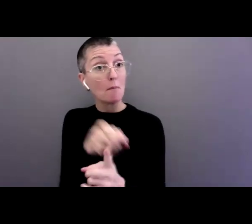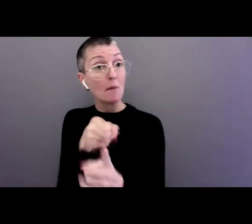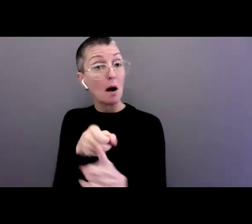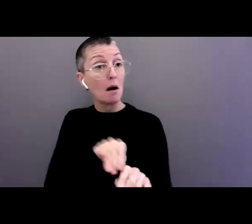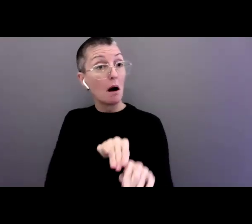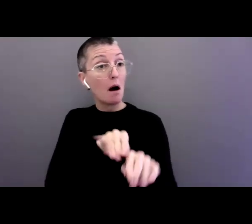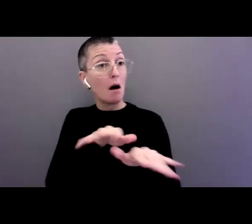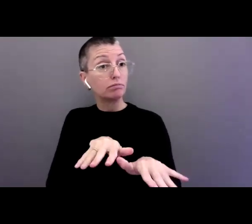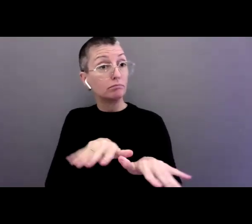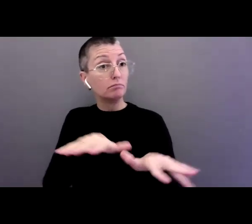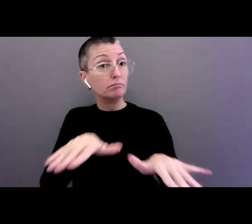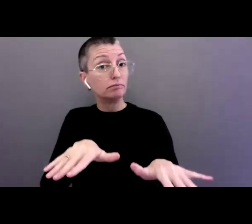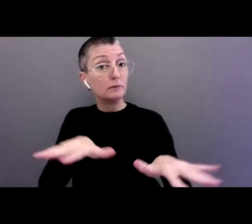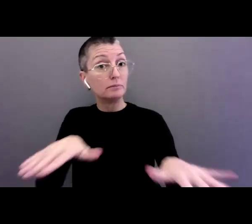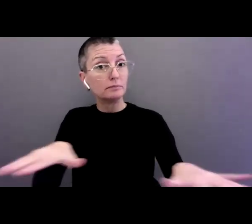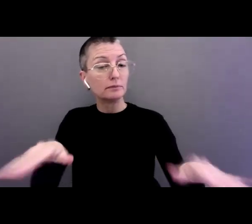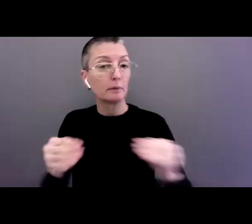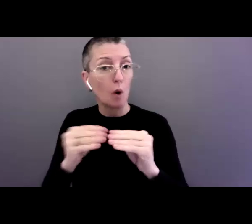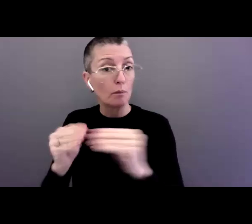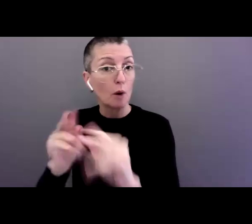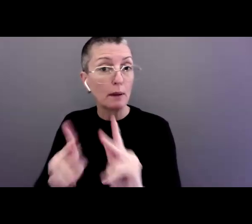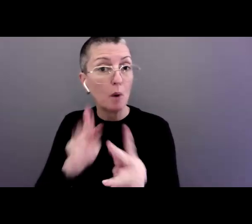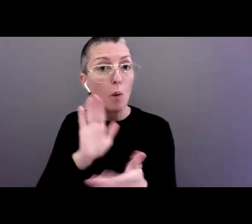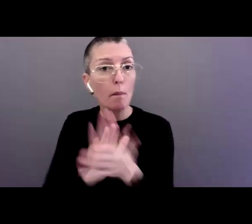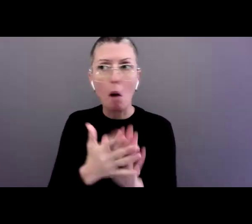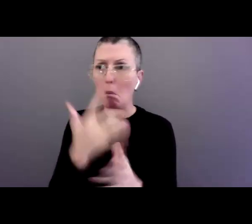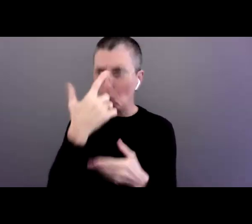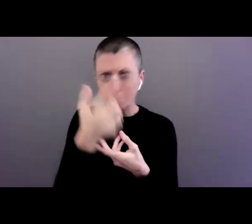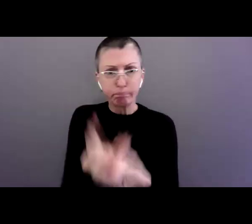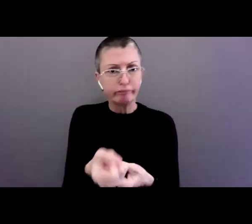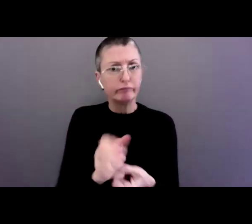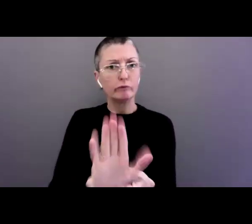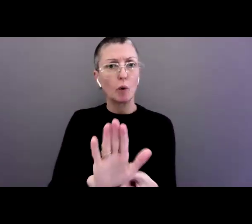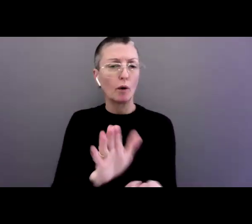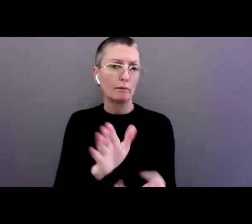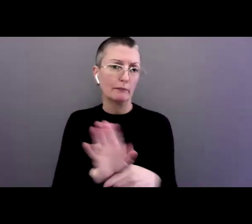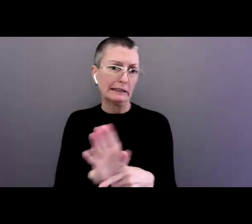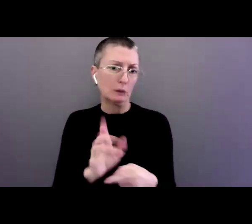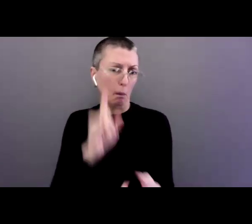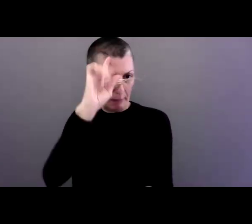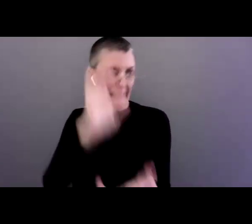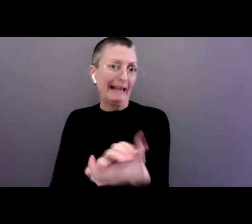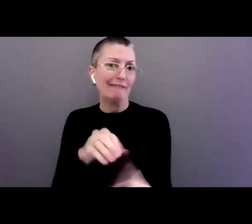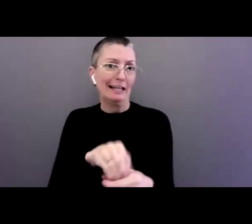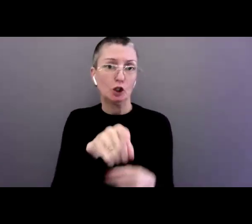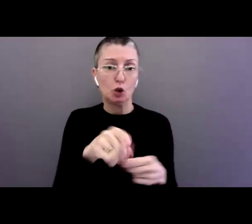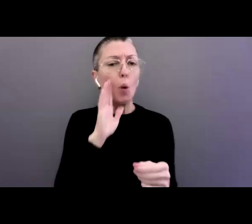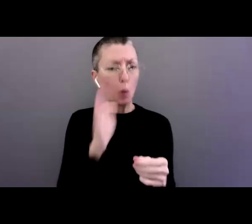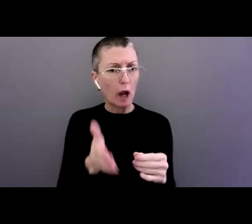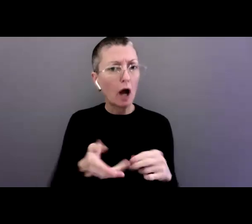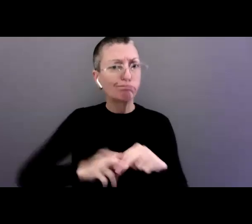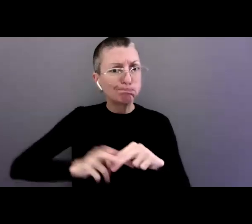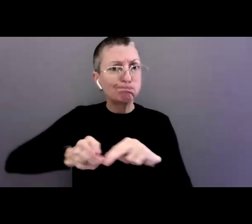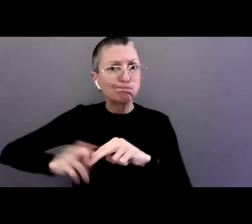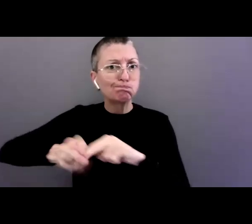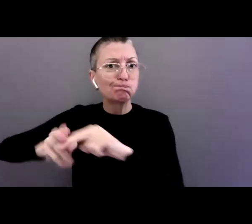person believe in what you're doing. All right. So this will compound if you do it correctly, but there is a strategy